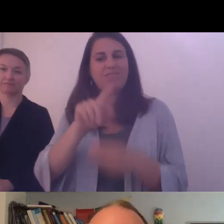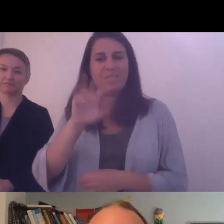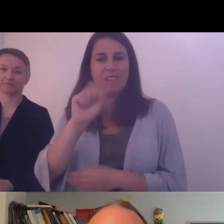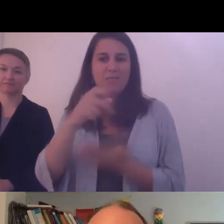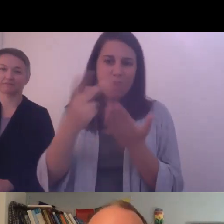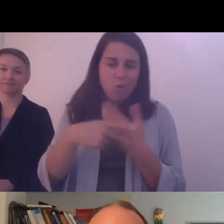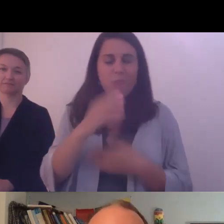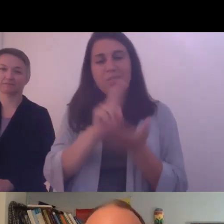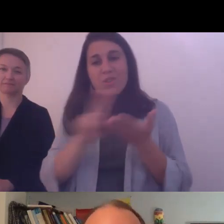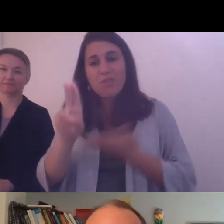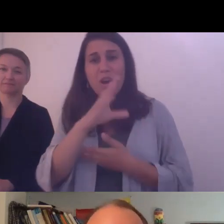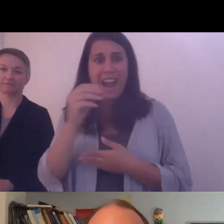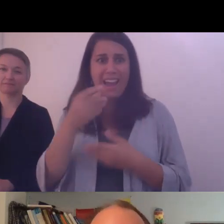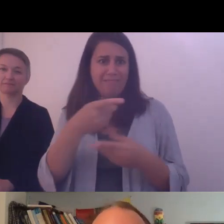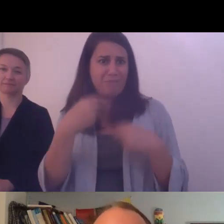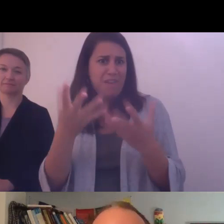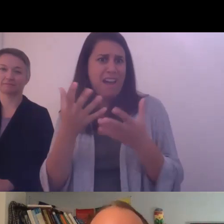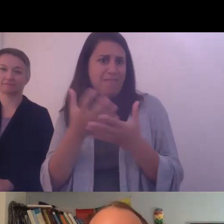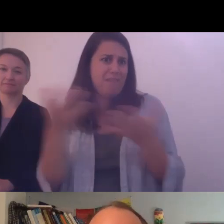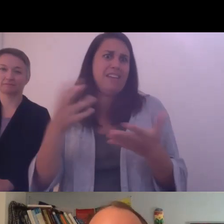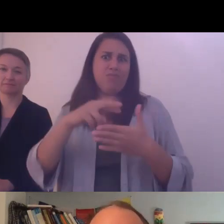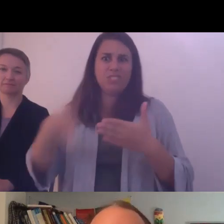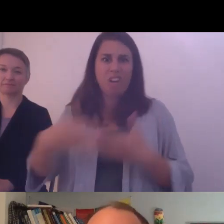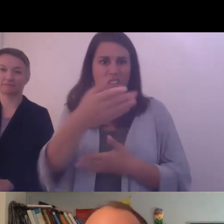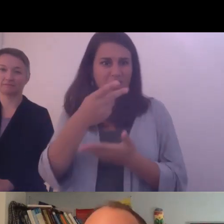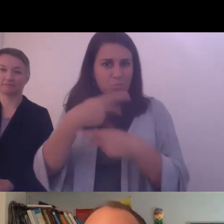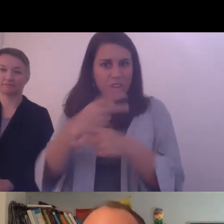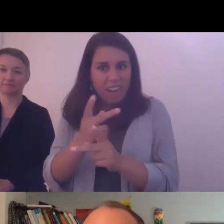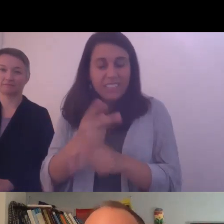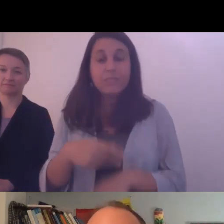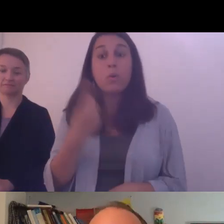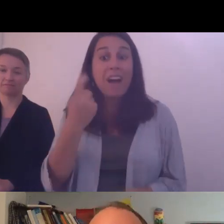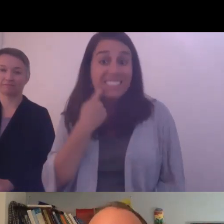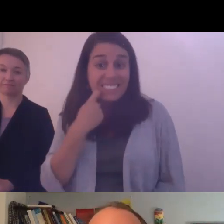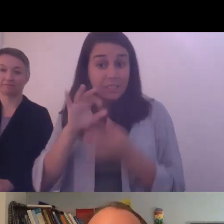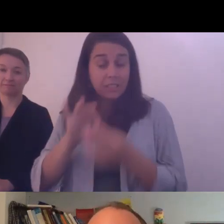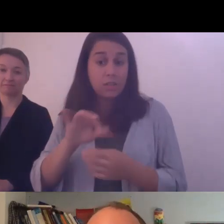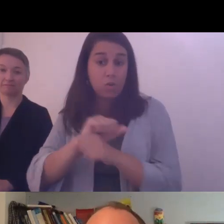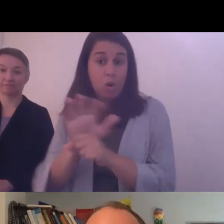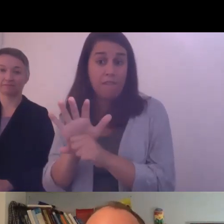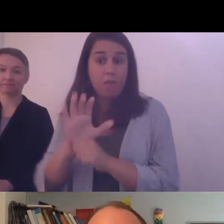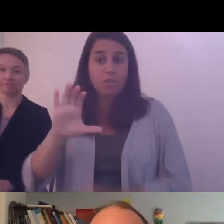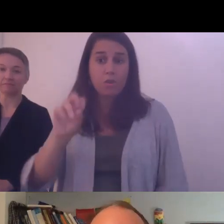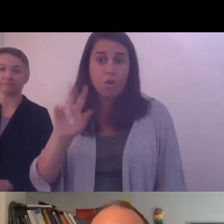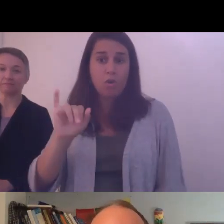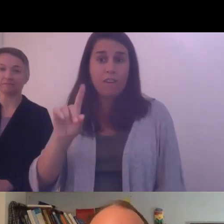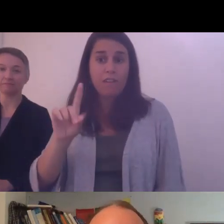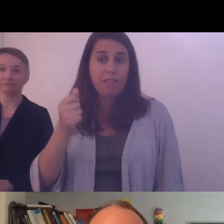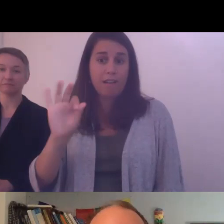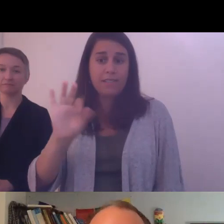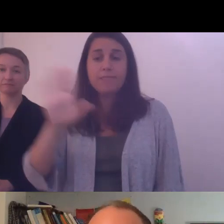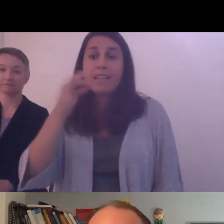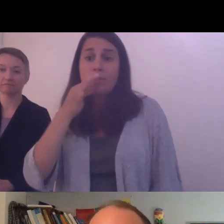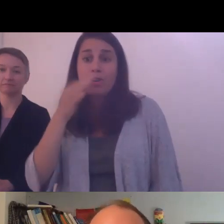very productive along the way from all these different aspects, most recently COVID, of where he's brought his expertise